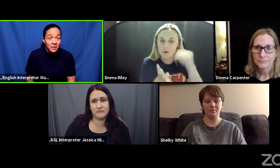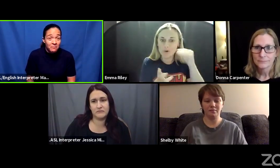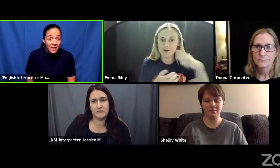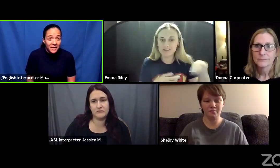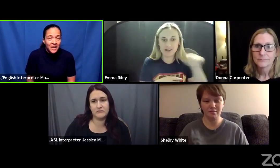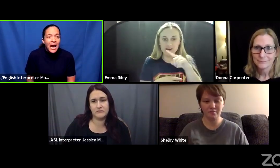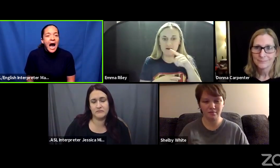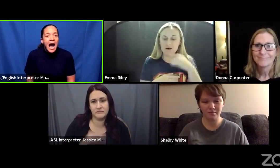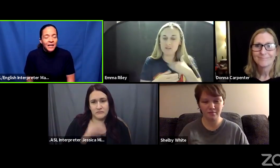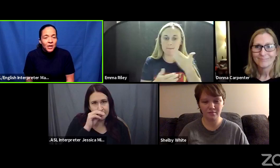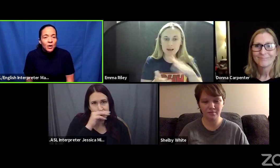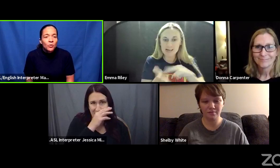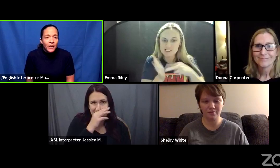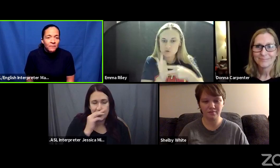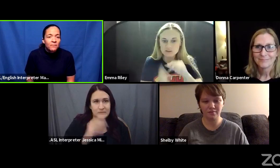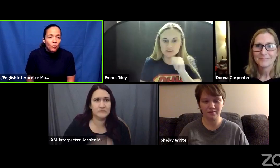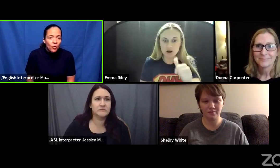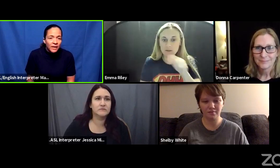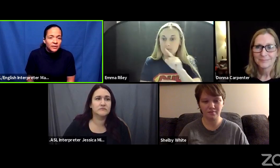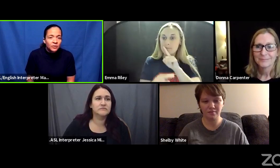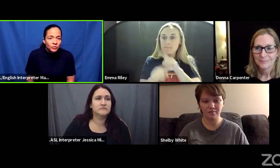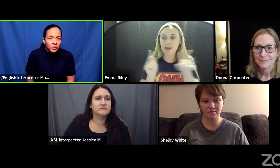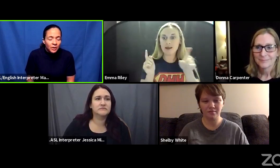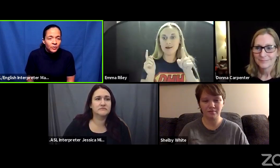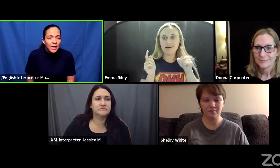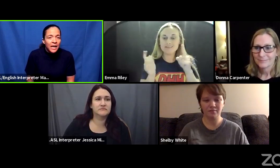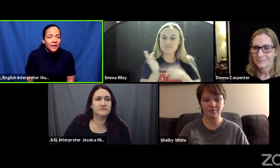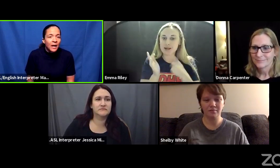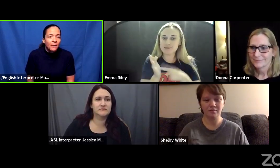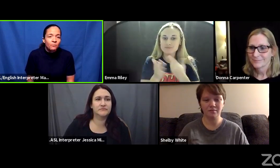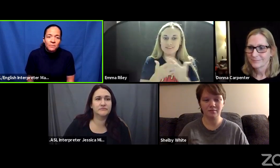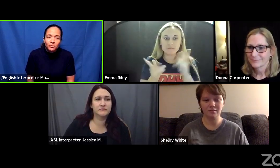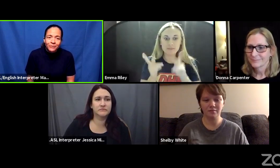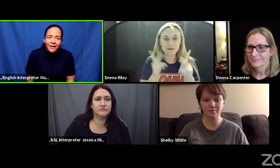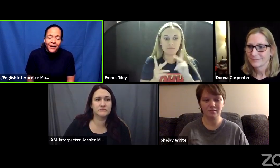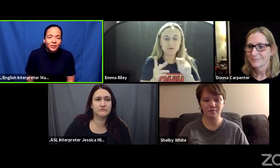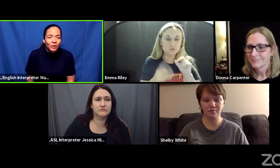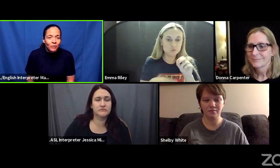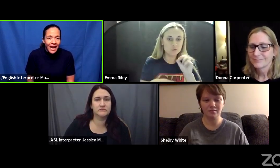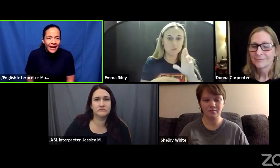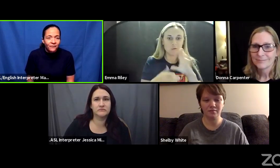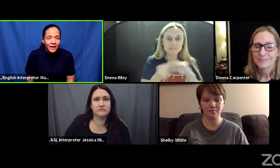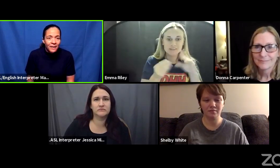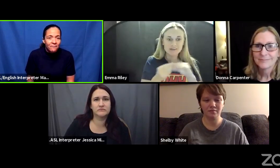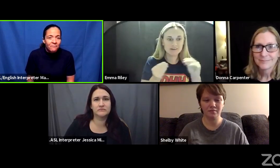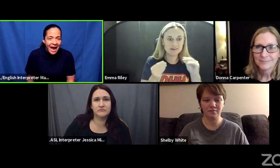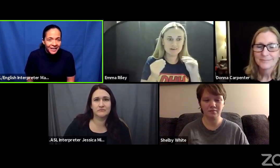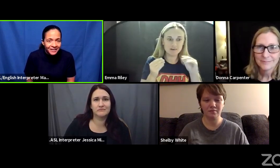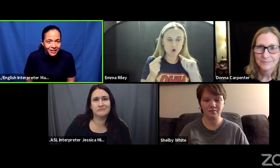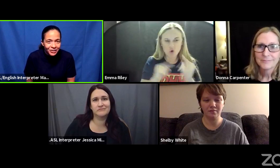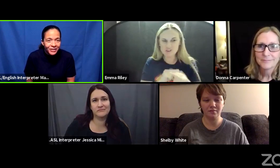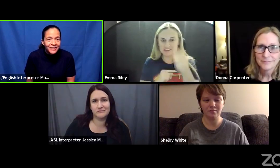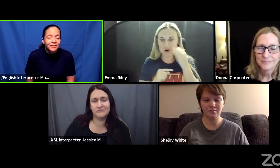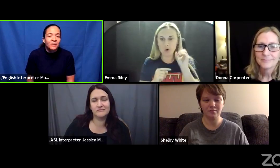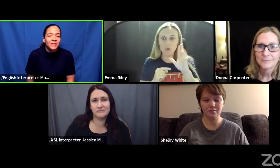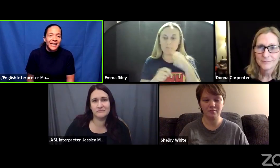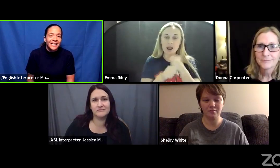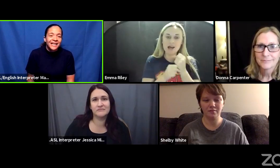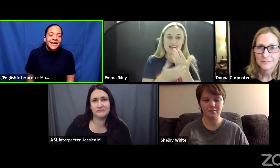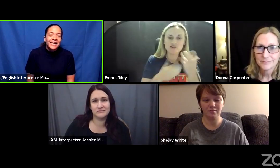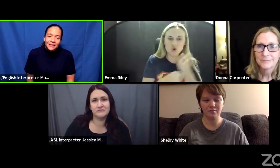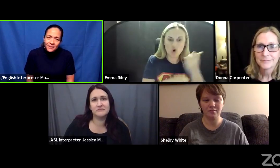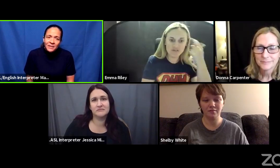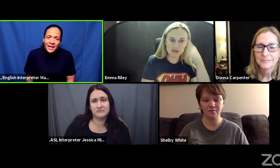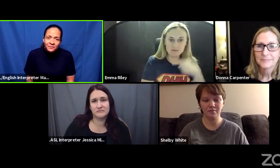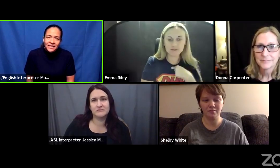communicate with me. I know that people want to learn, and people don't have bad intentions, but